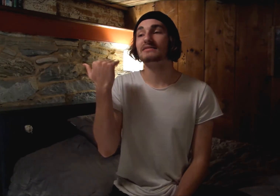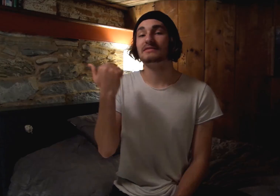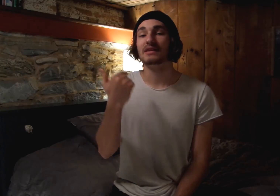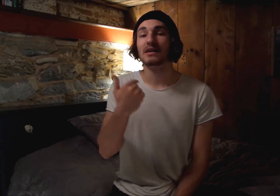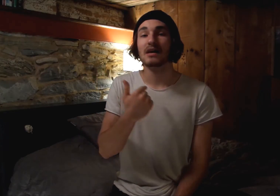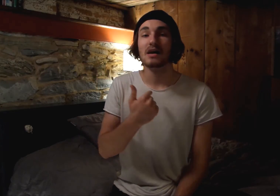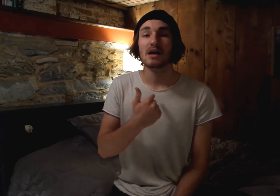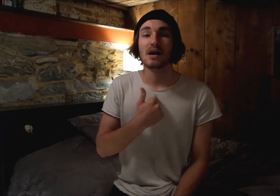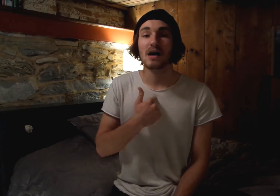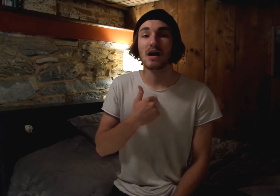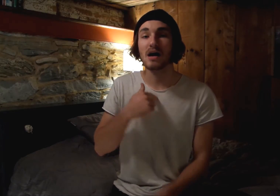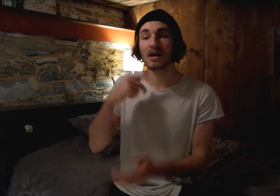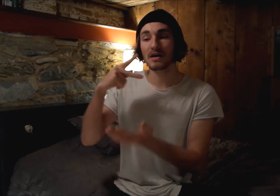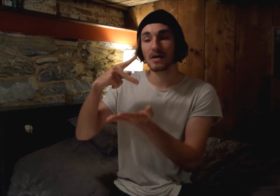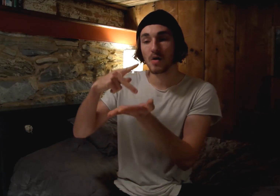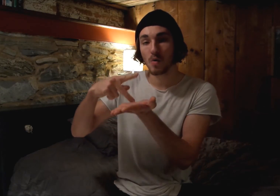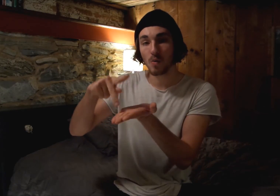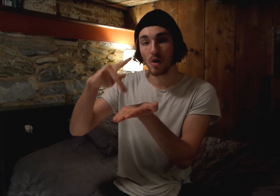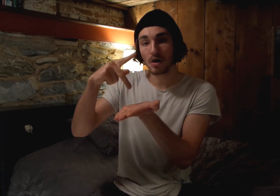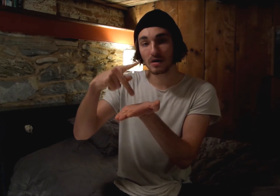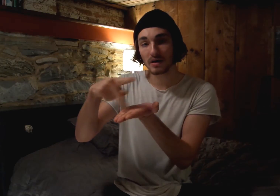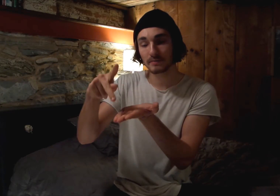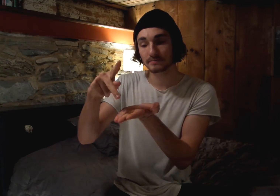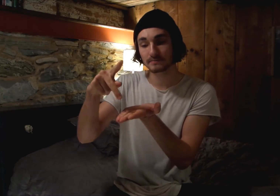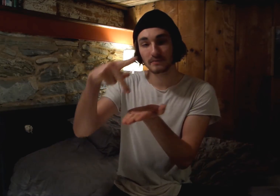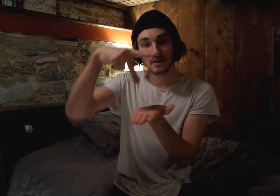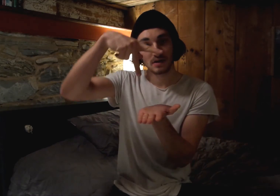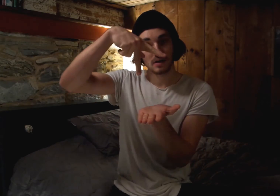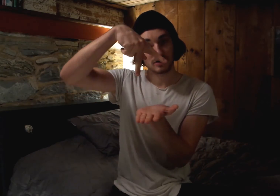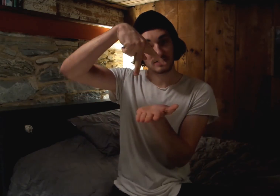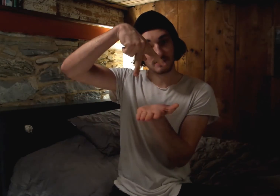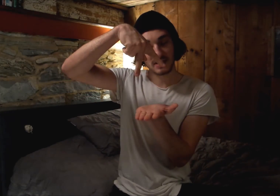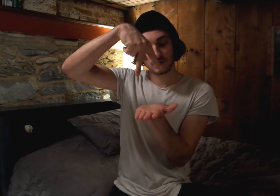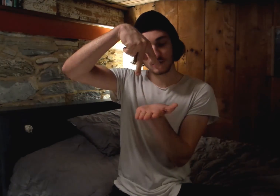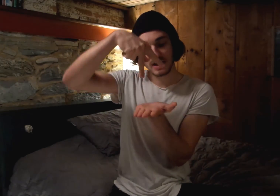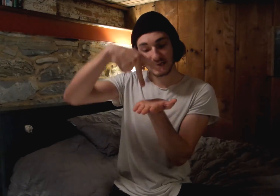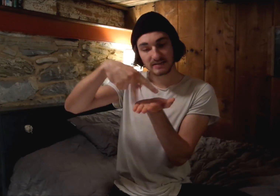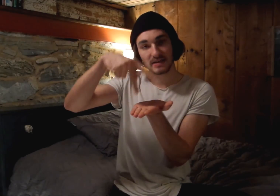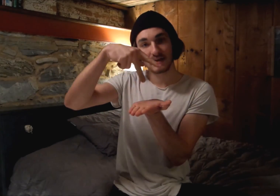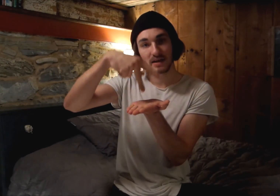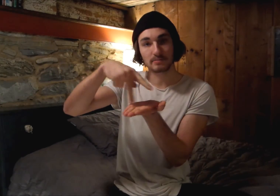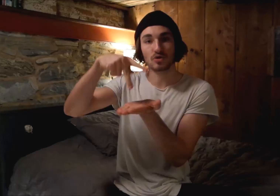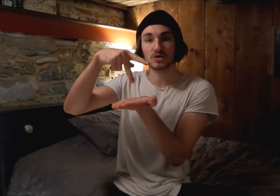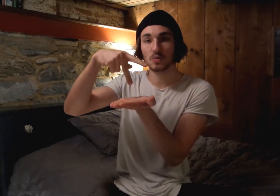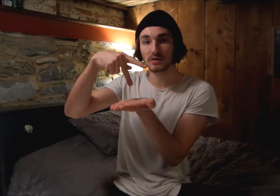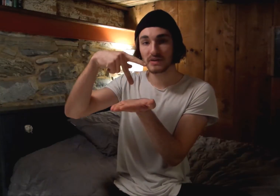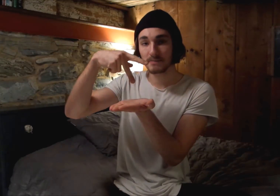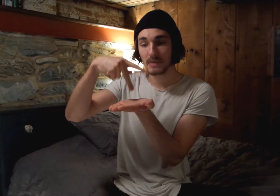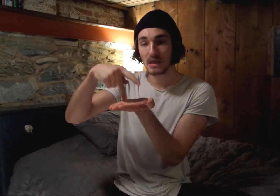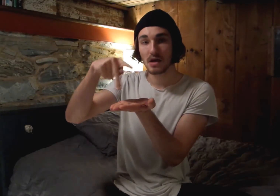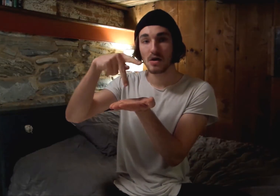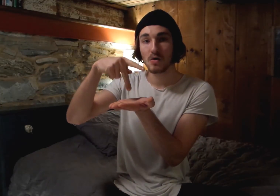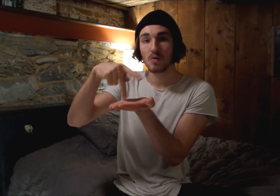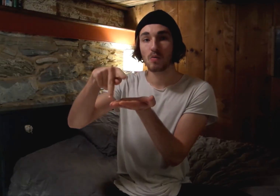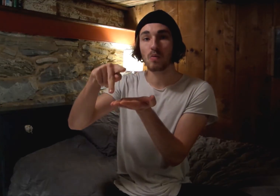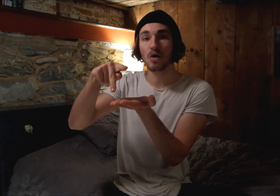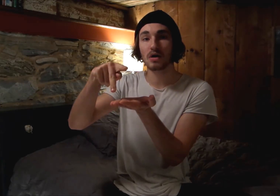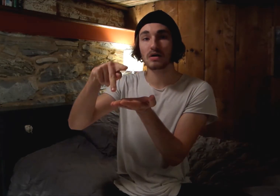past, I walk. Just make 2 legs and brush one of them. Walk.